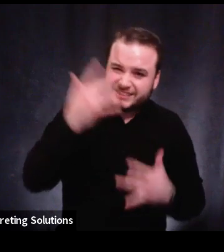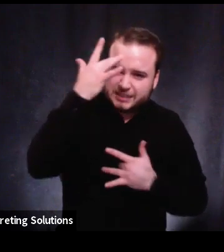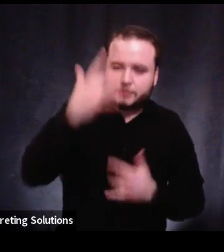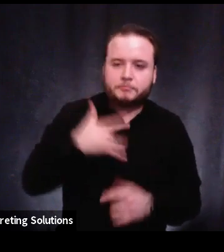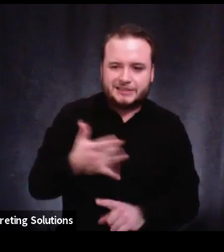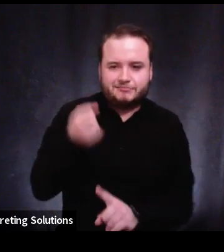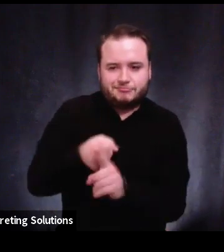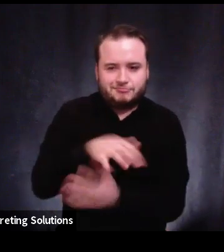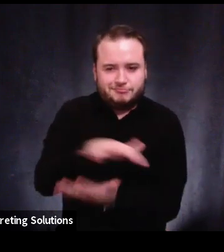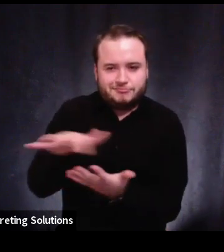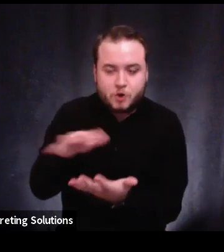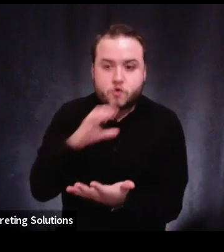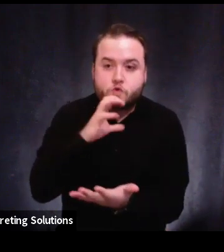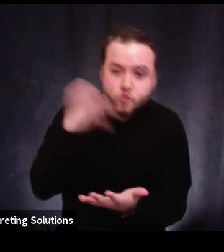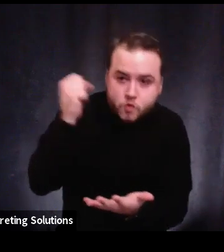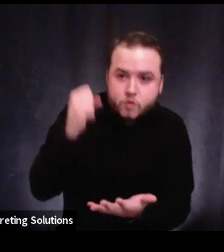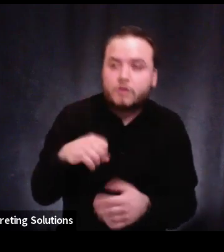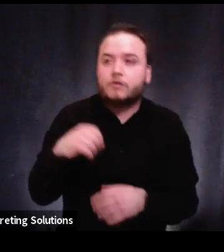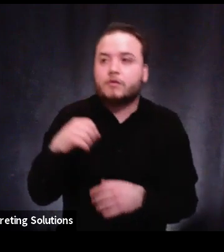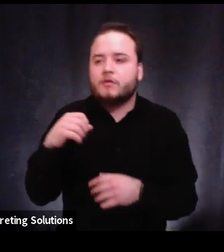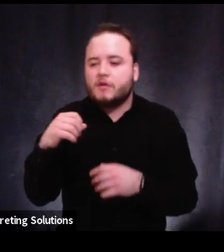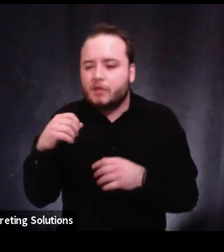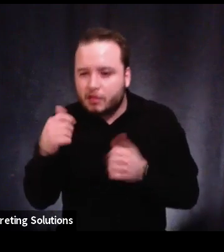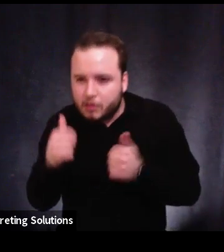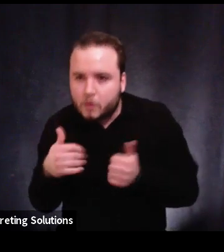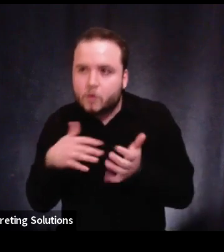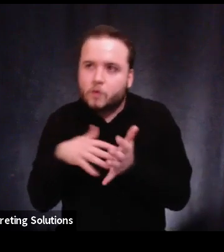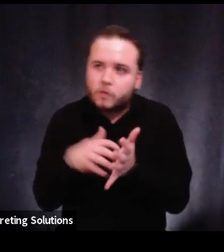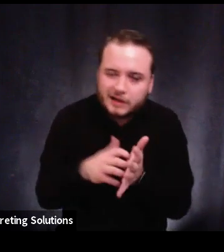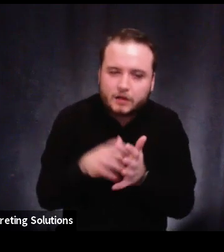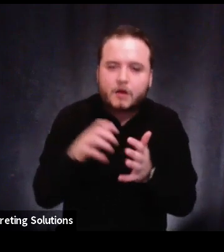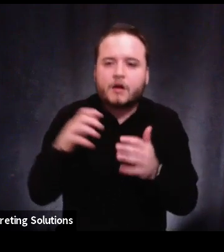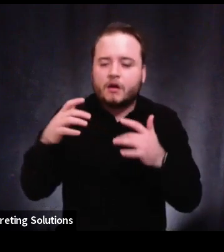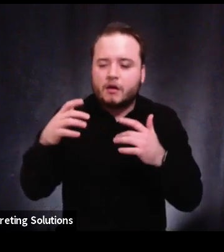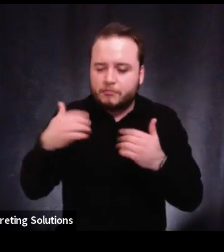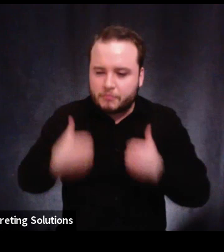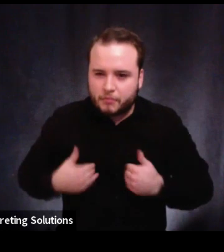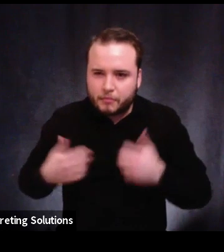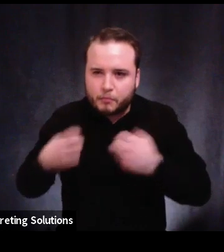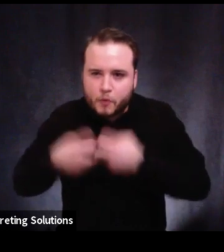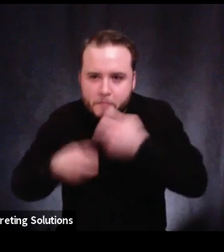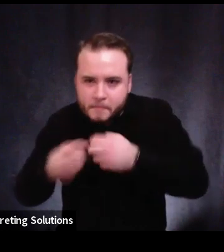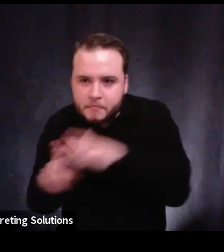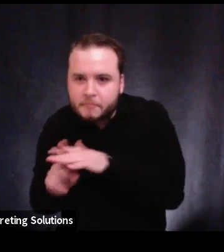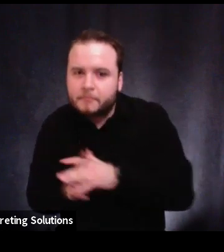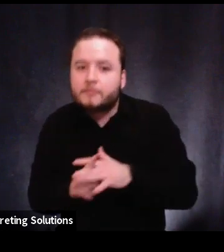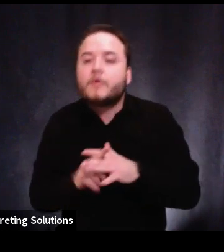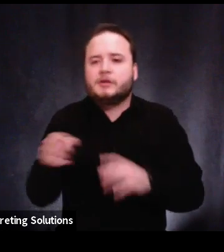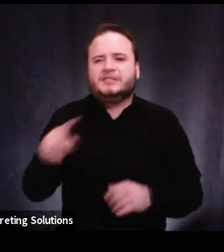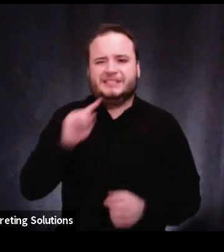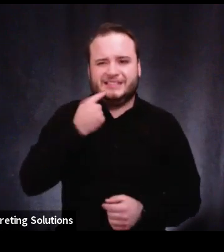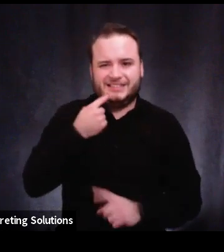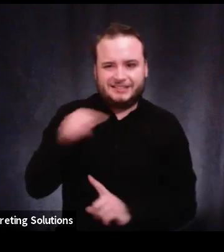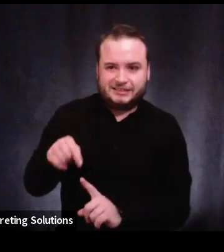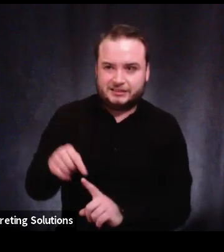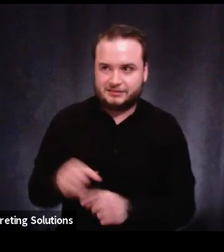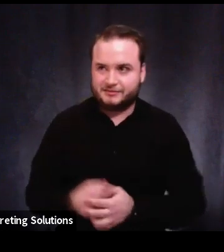advanced age with underlying health conditions, that is one of the bigger factors that